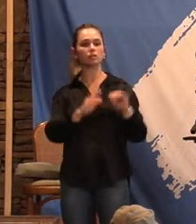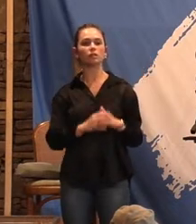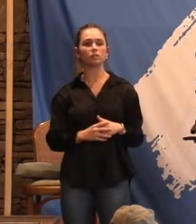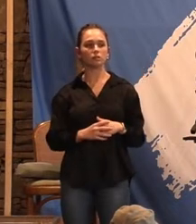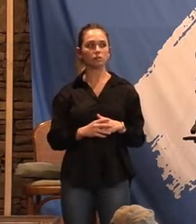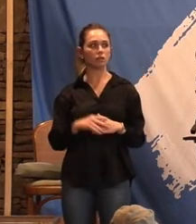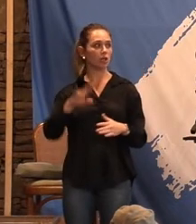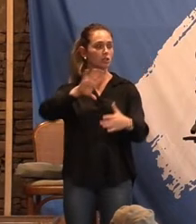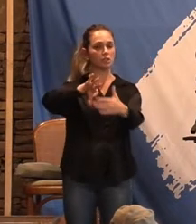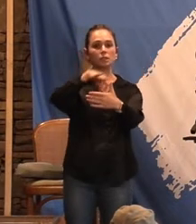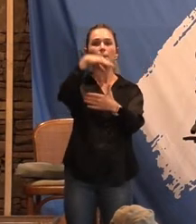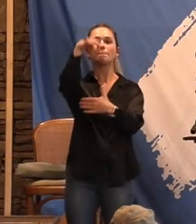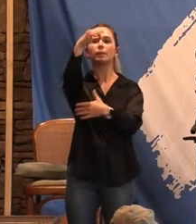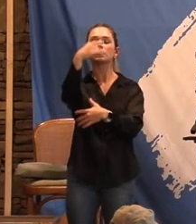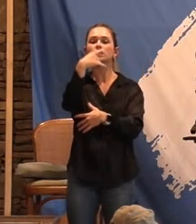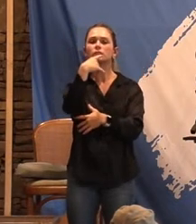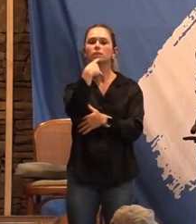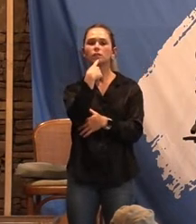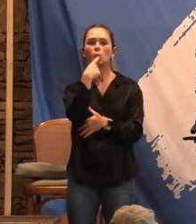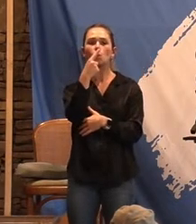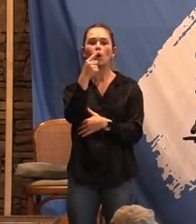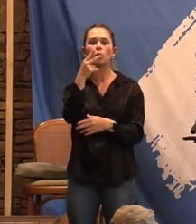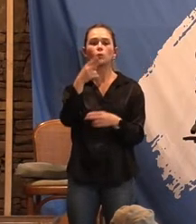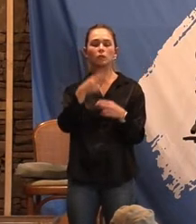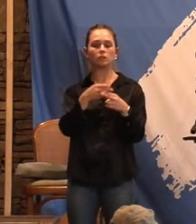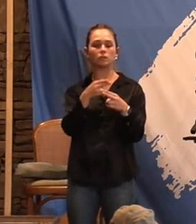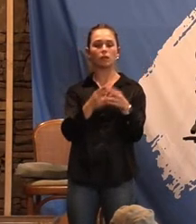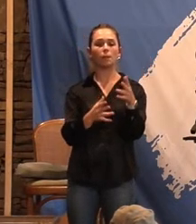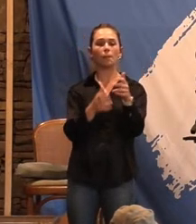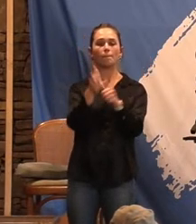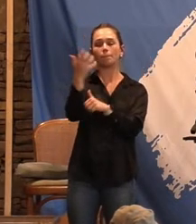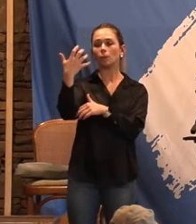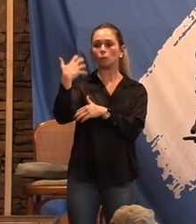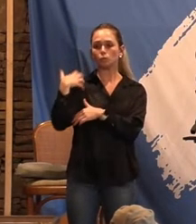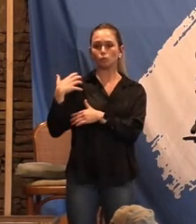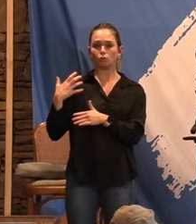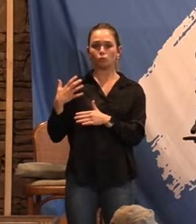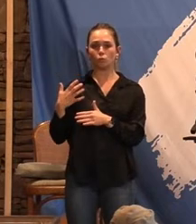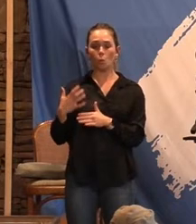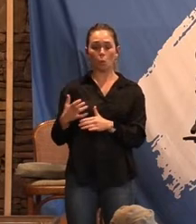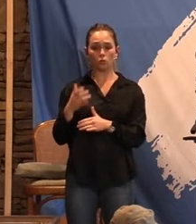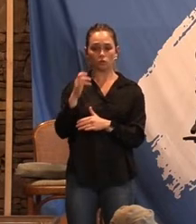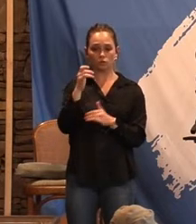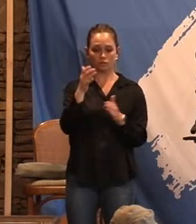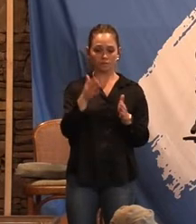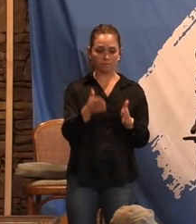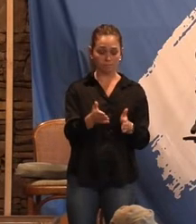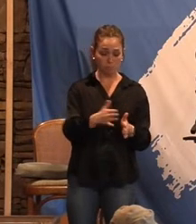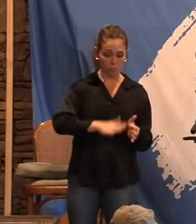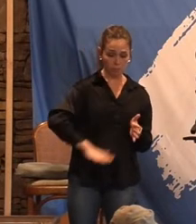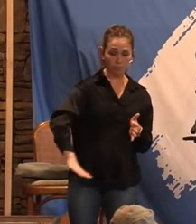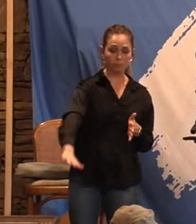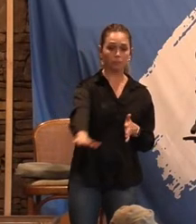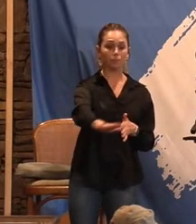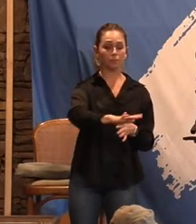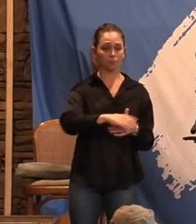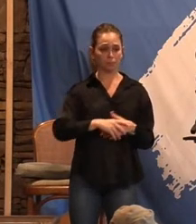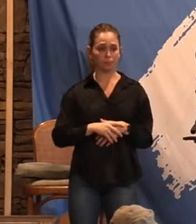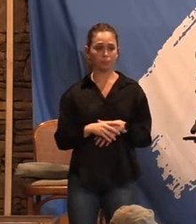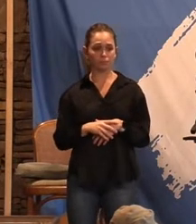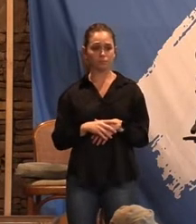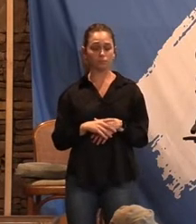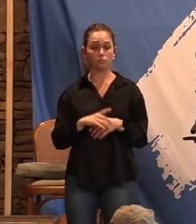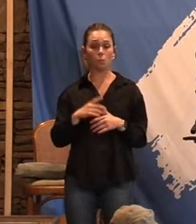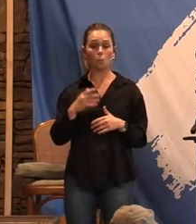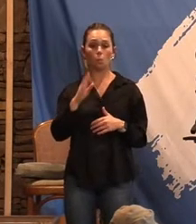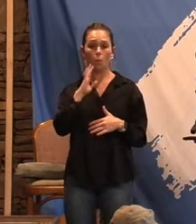"Spirit says that the one who can name the most owners of this property shall